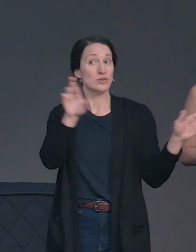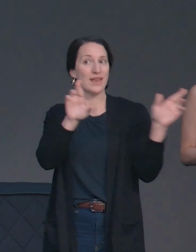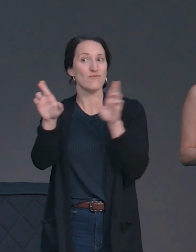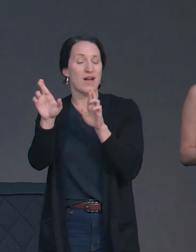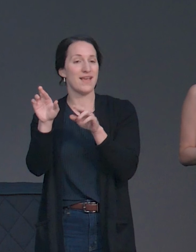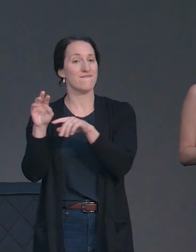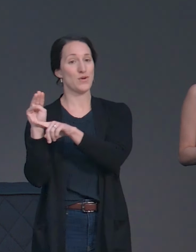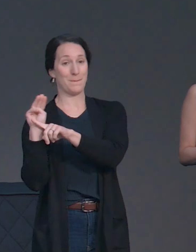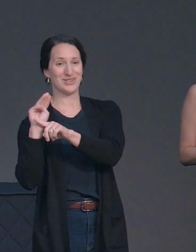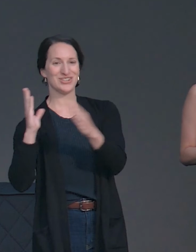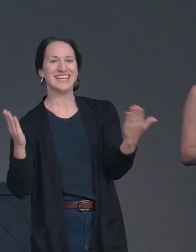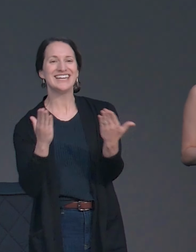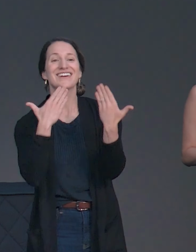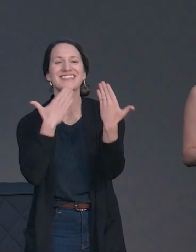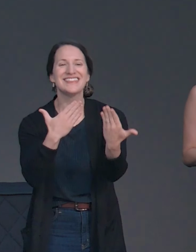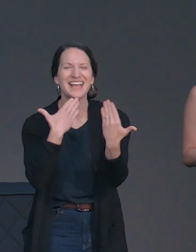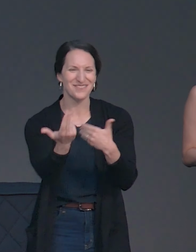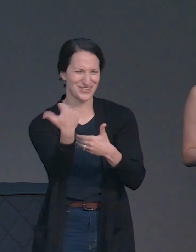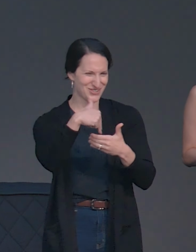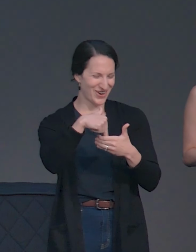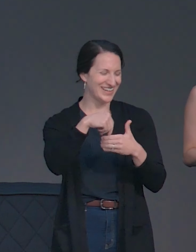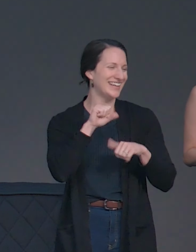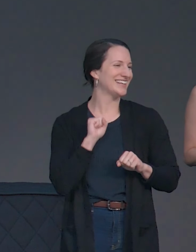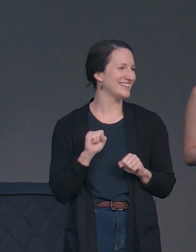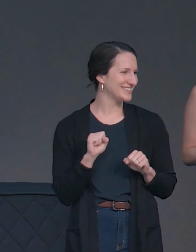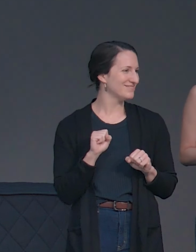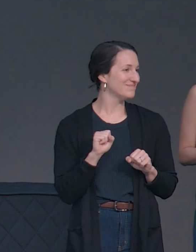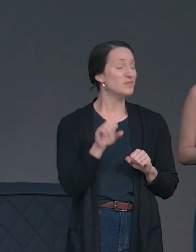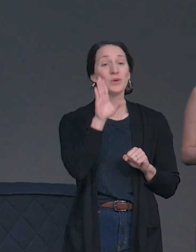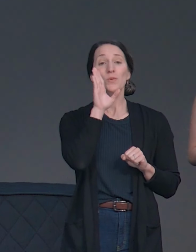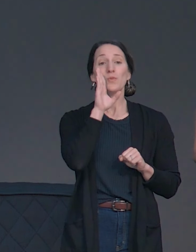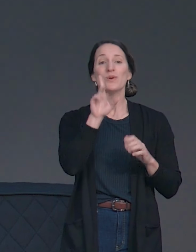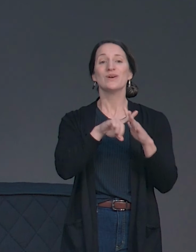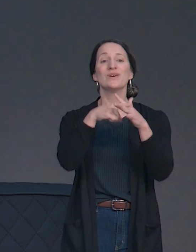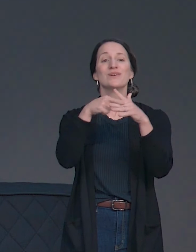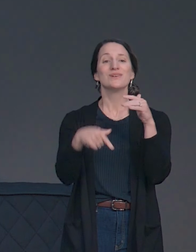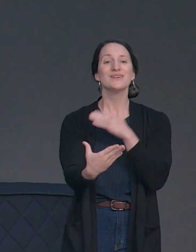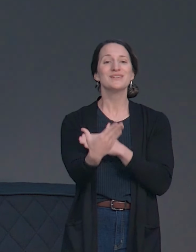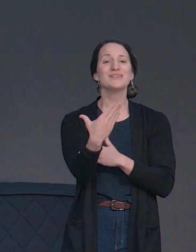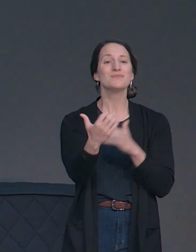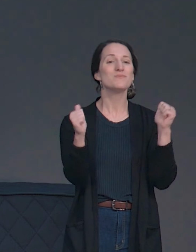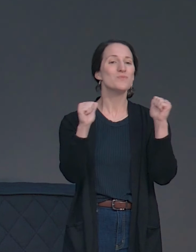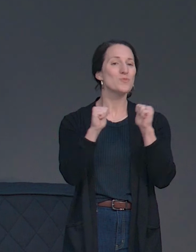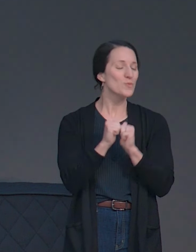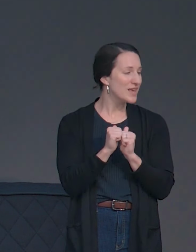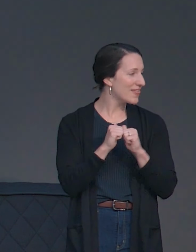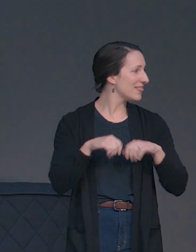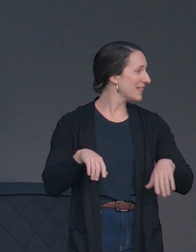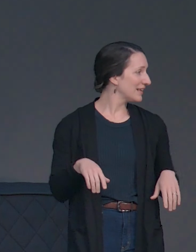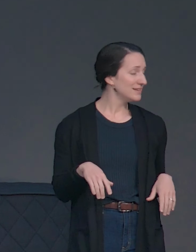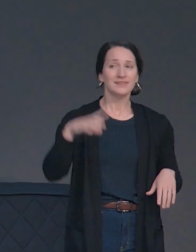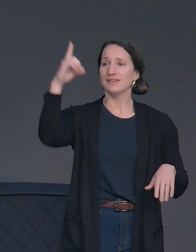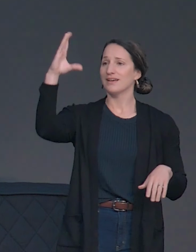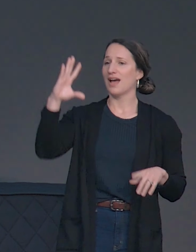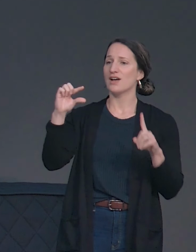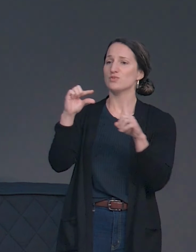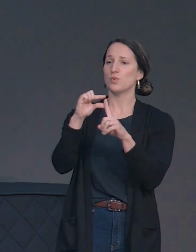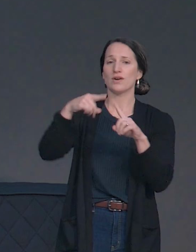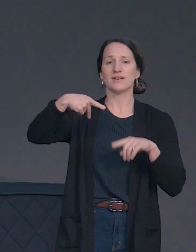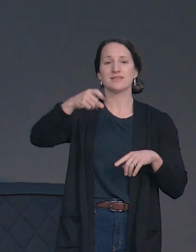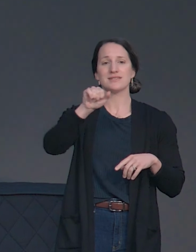and I just want to thank you all for joining with us. We're going to start this morning with God's word in